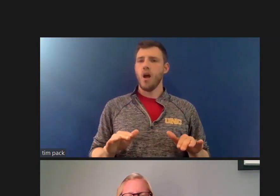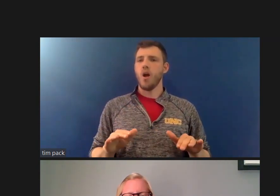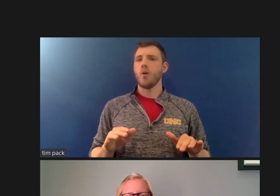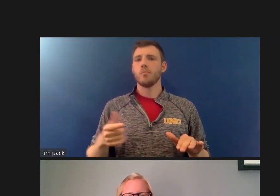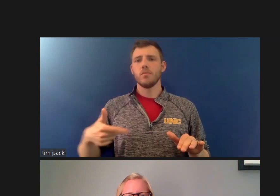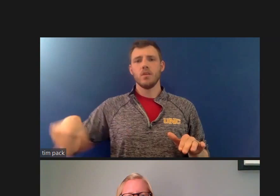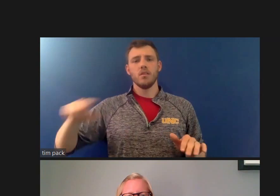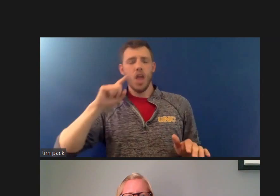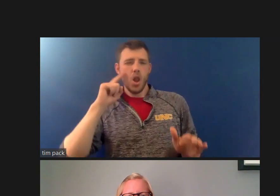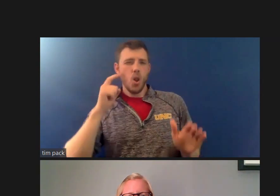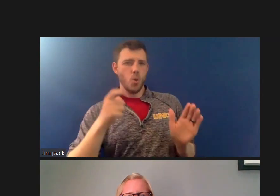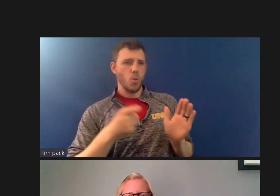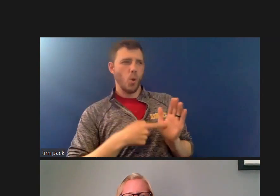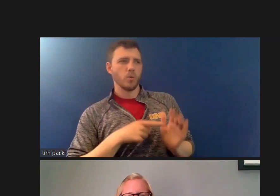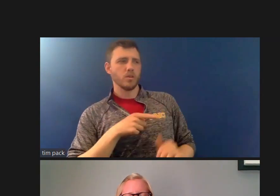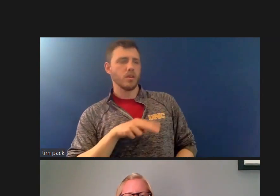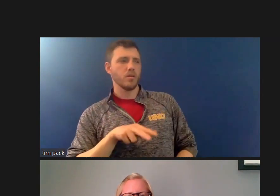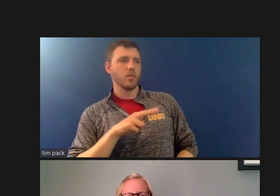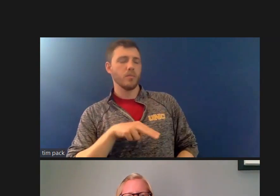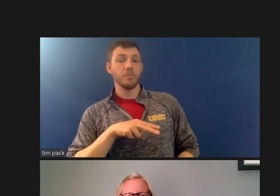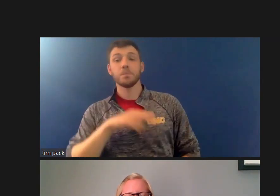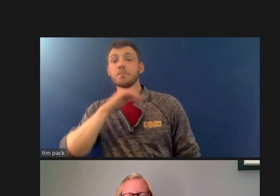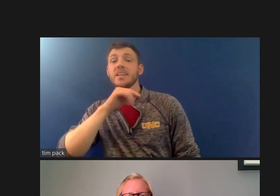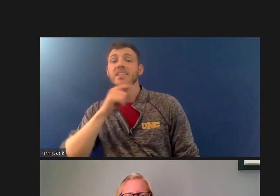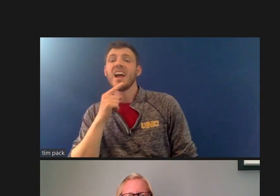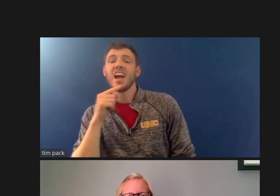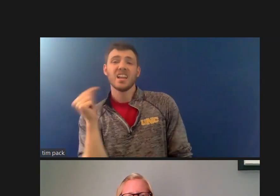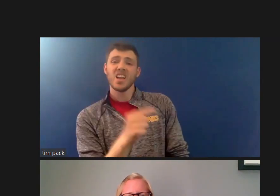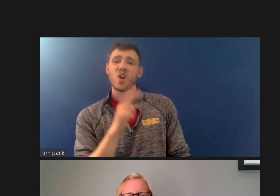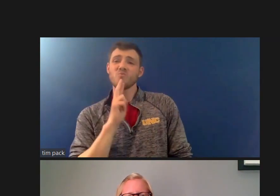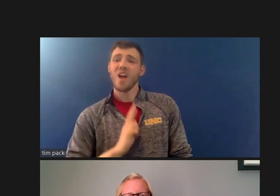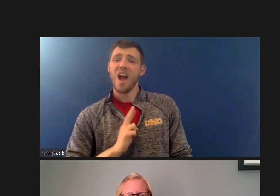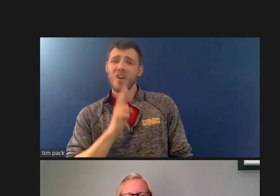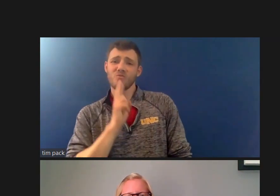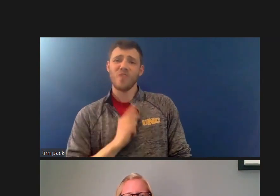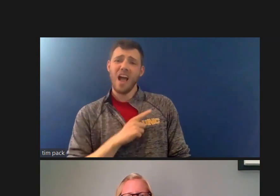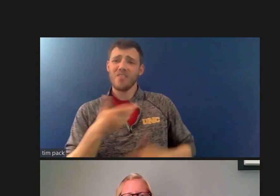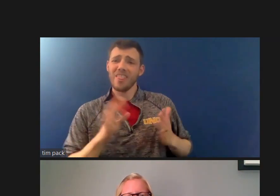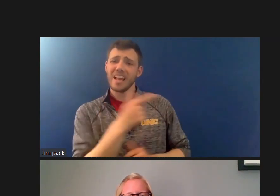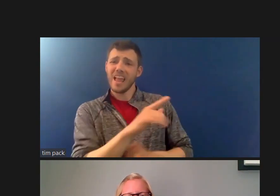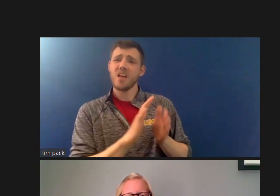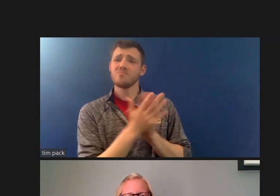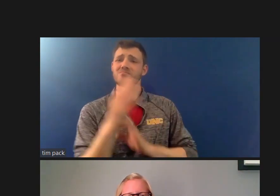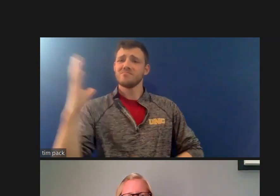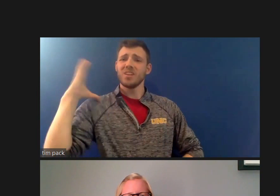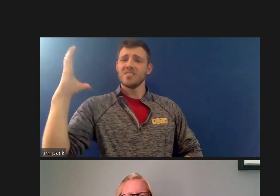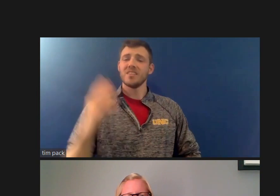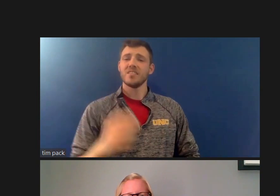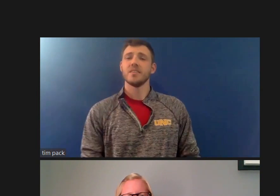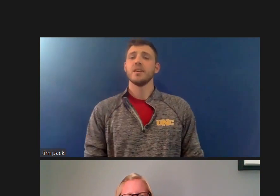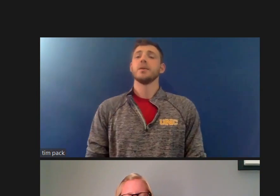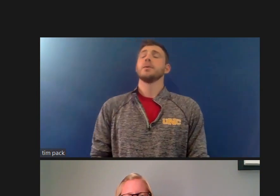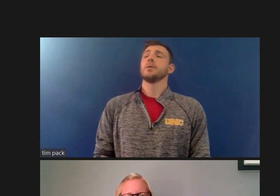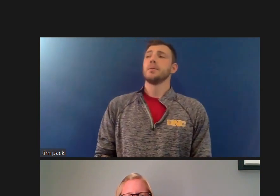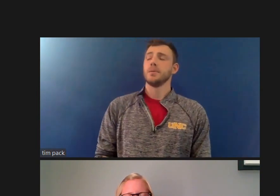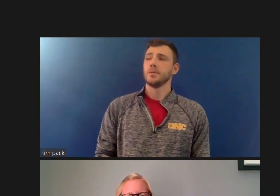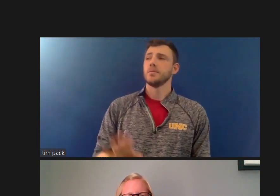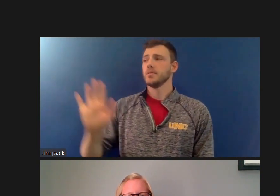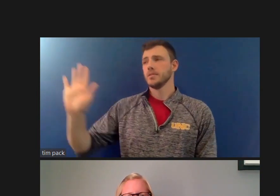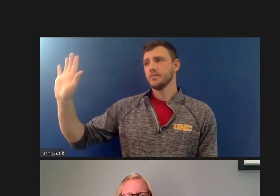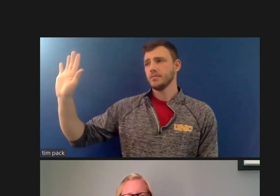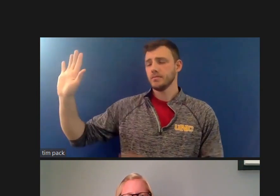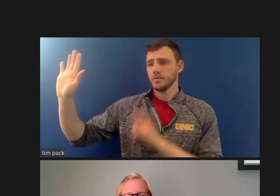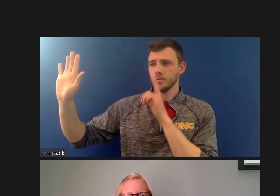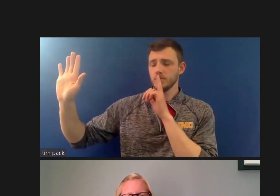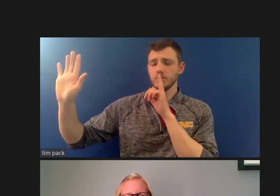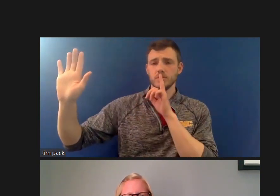be the chief with the trumpet thing. Ralph raised a hand for silence. All right. Who wants Jack for chief?